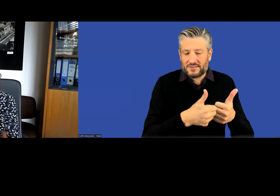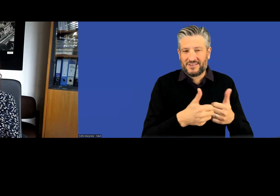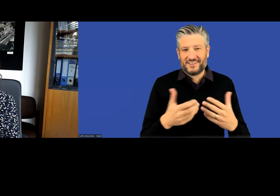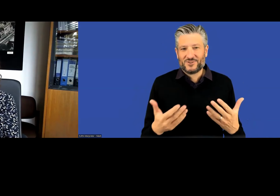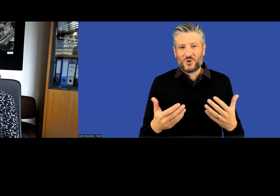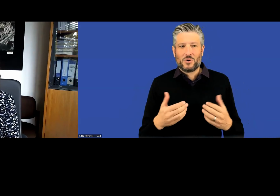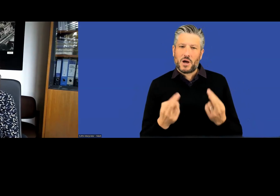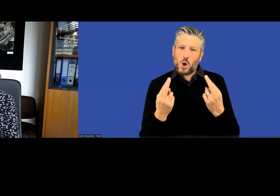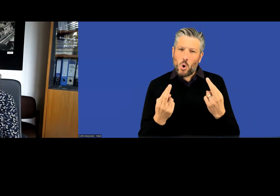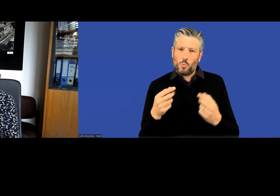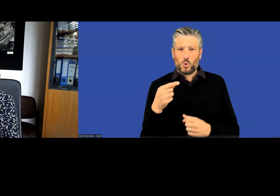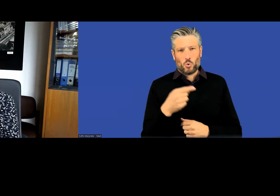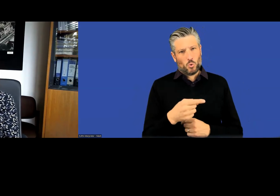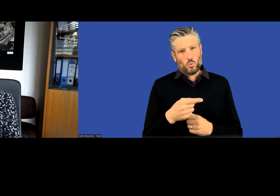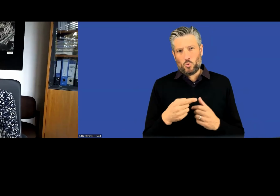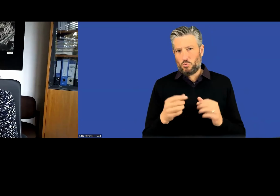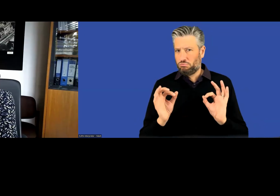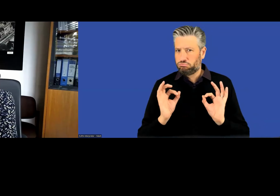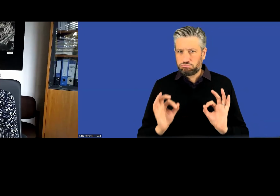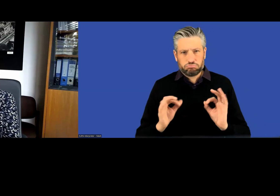project when it finally takes shape.